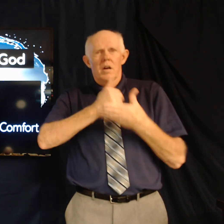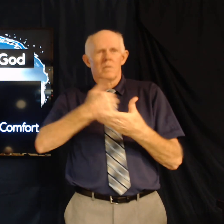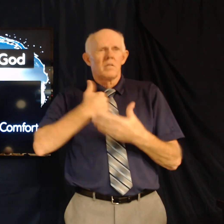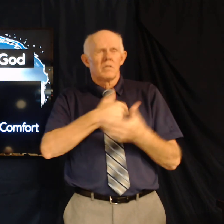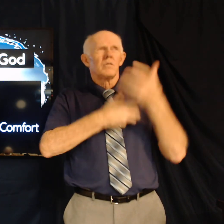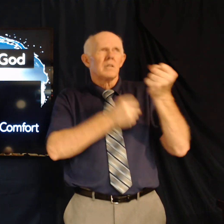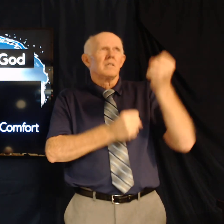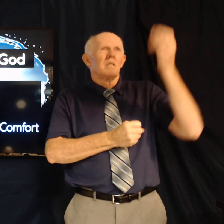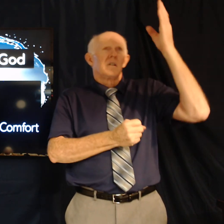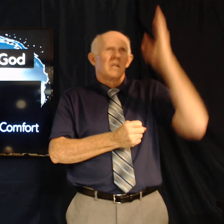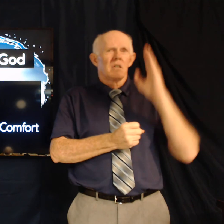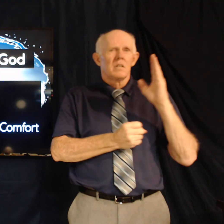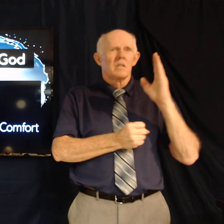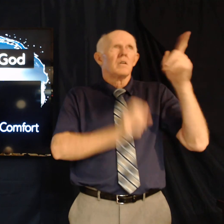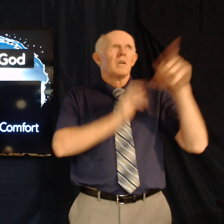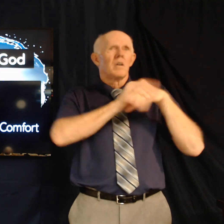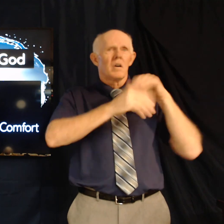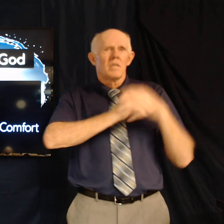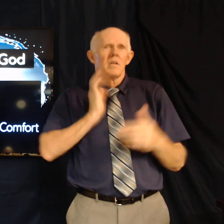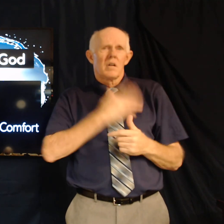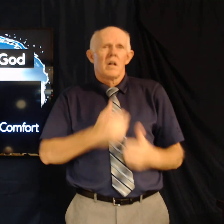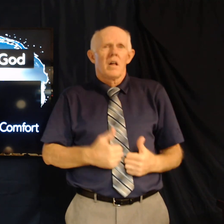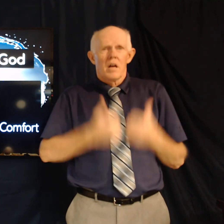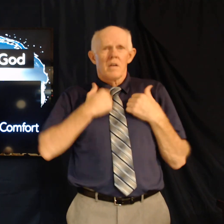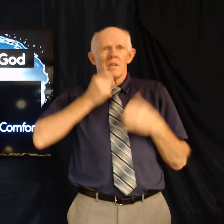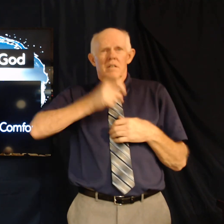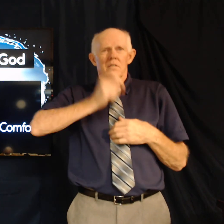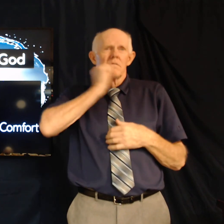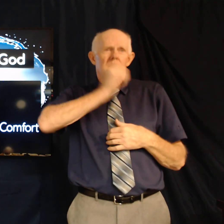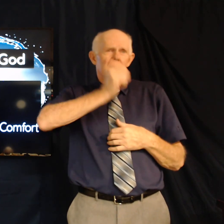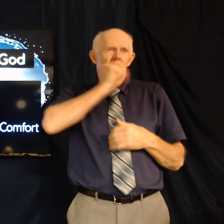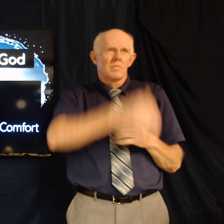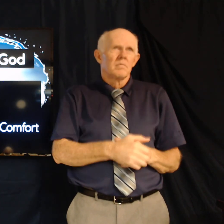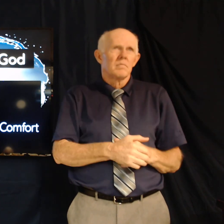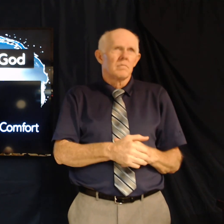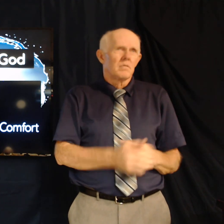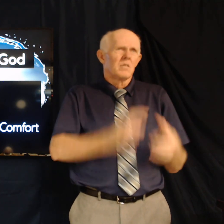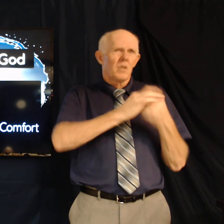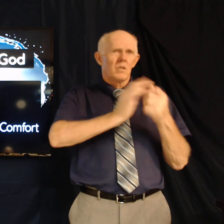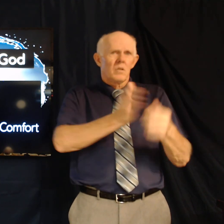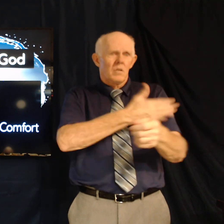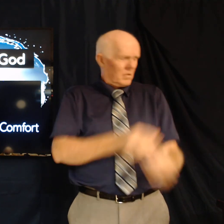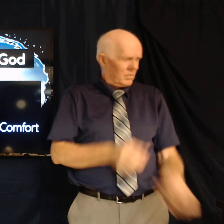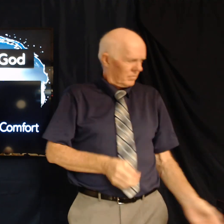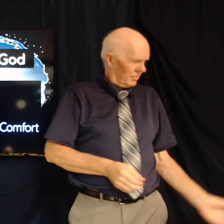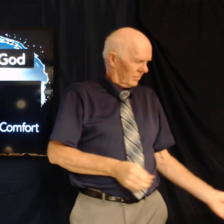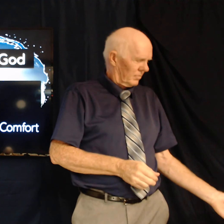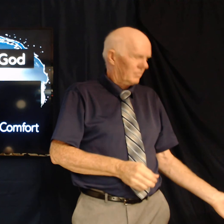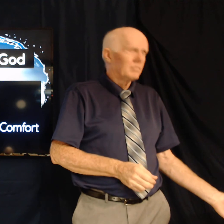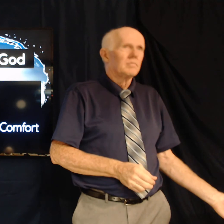and we read. That helps us trust Him. And He comforts us every day. Let's join in a